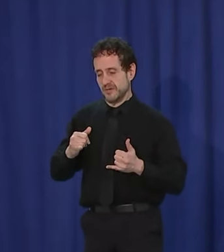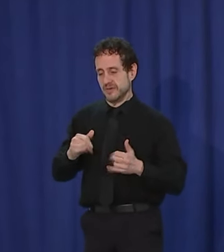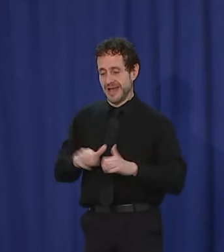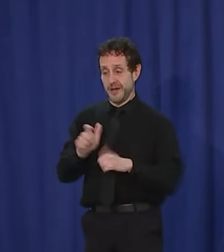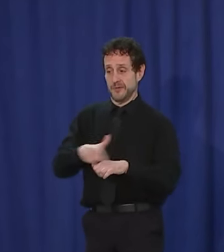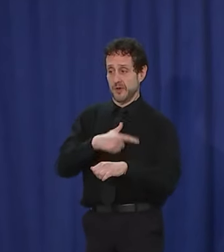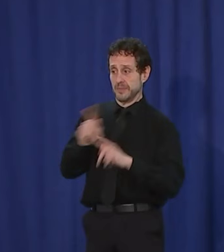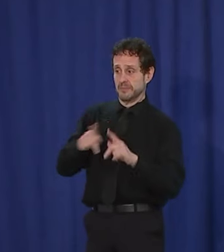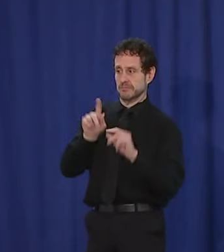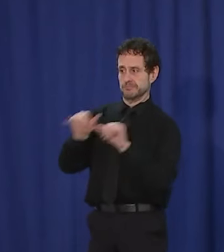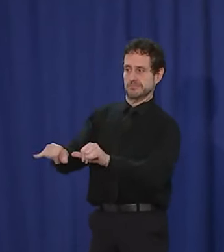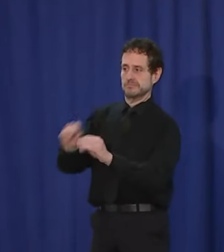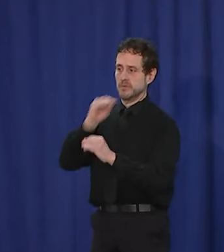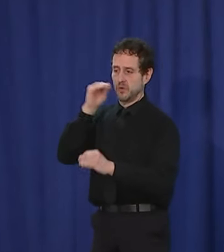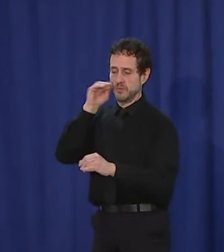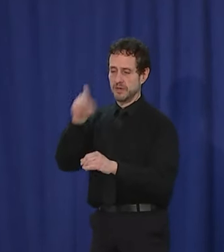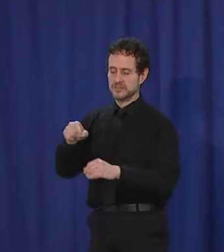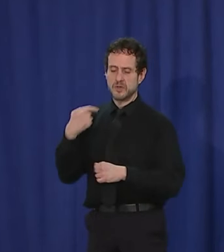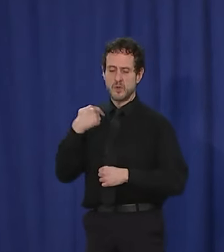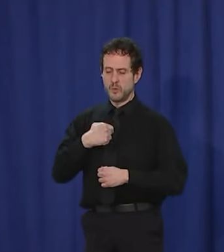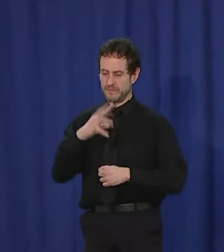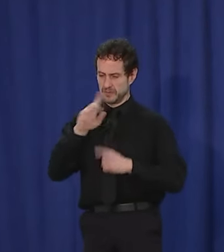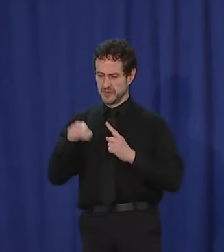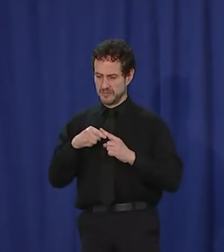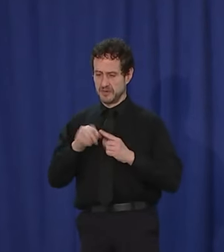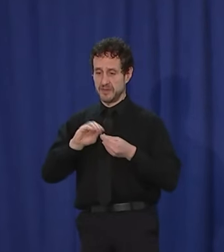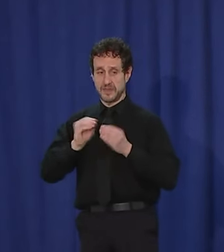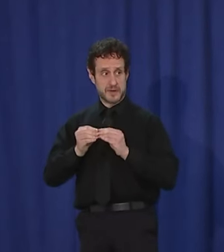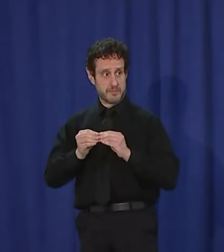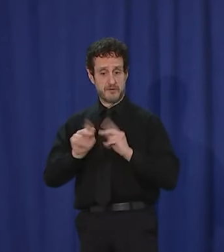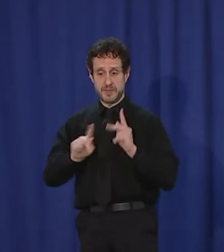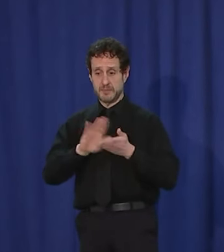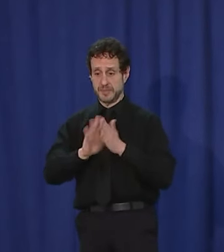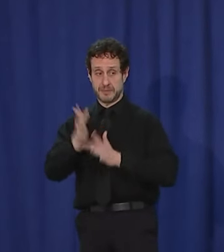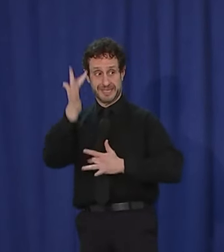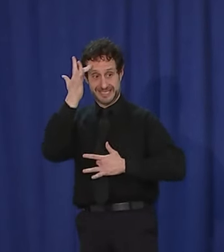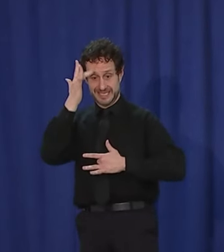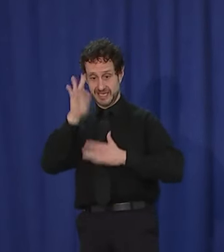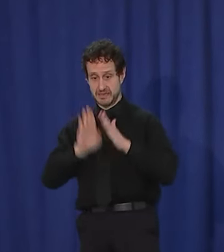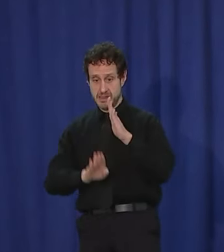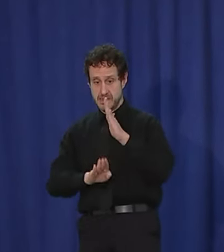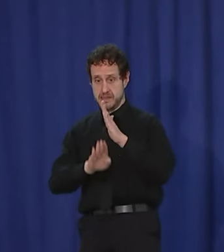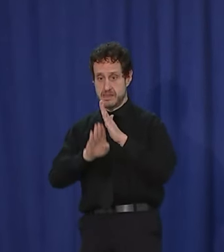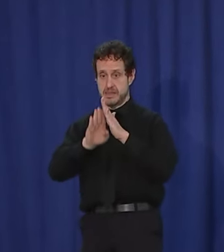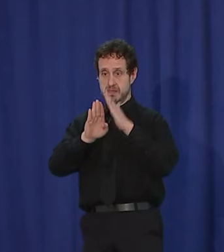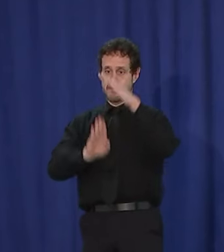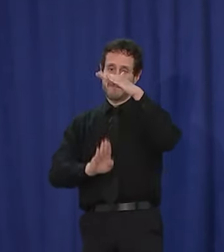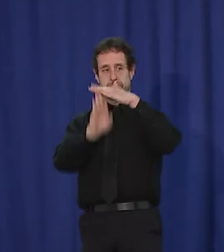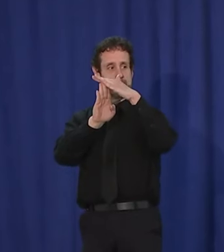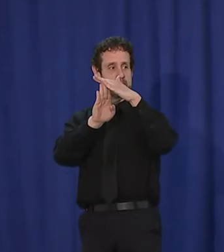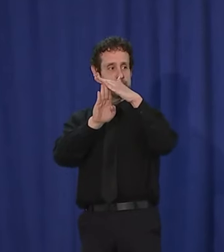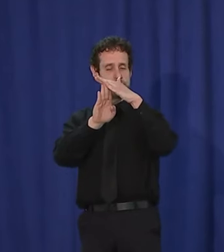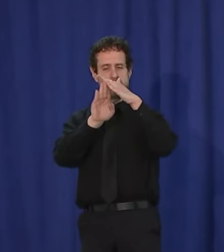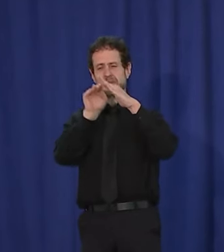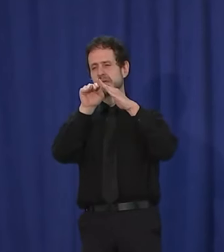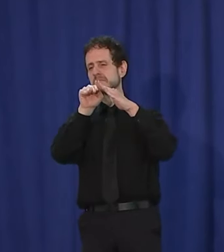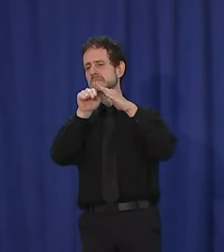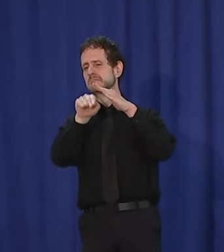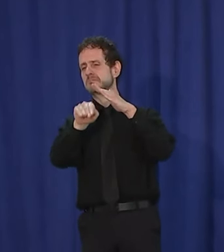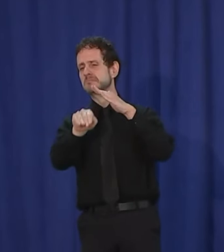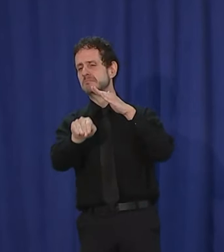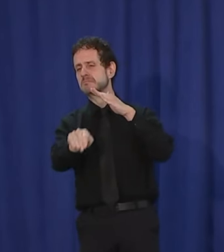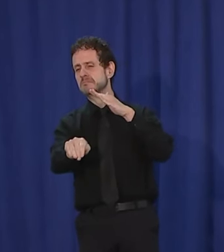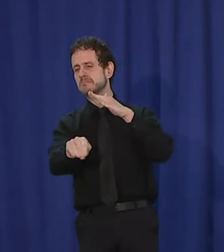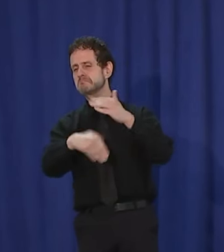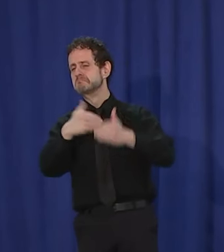been talking all along about a peak in the number of cases and then thinking about what the downward slide